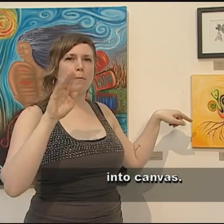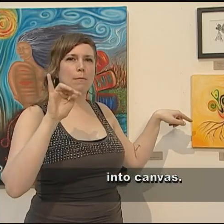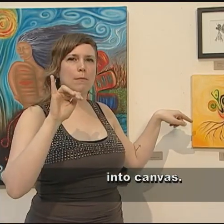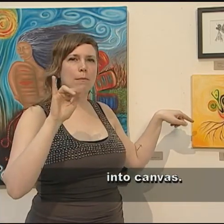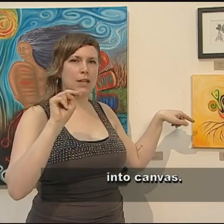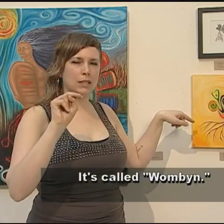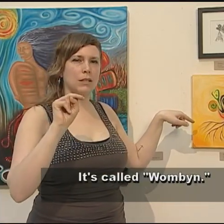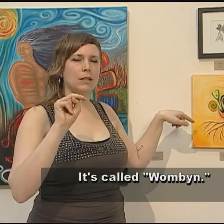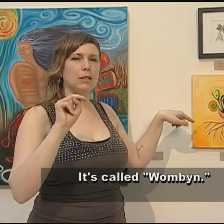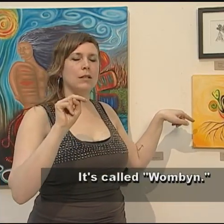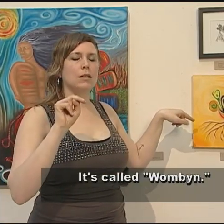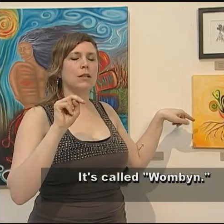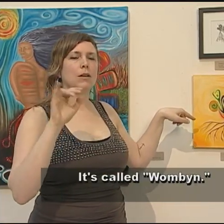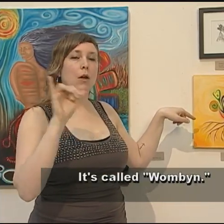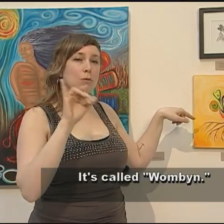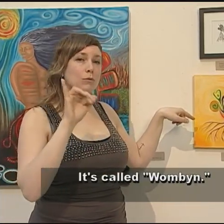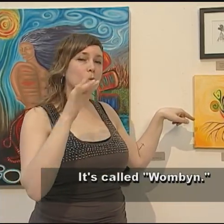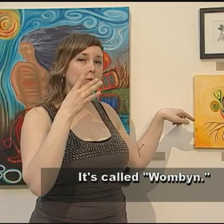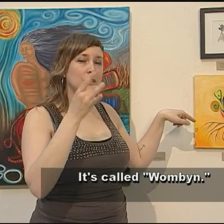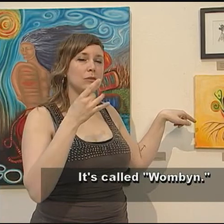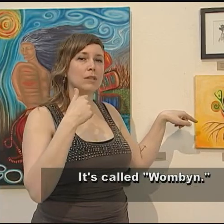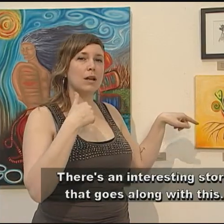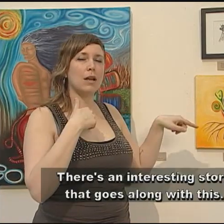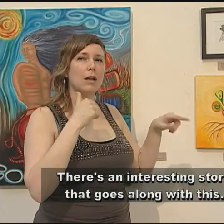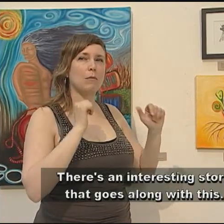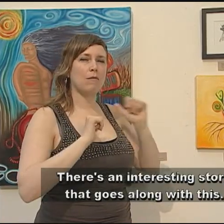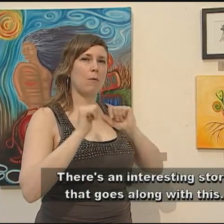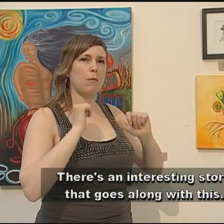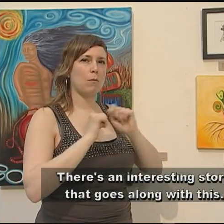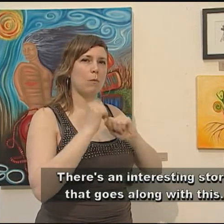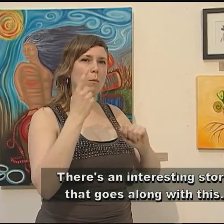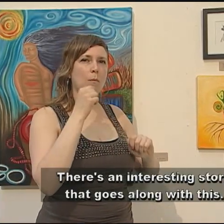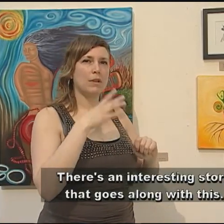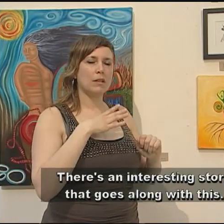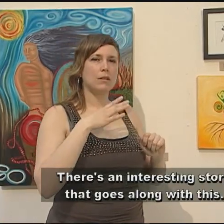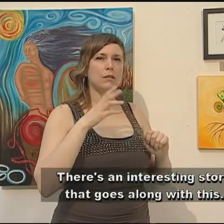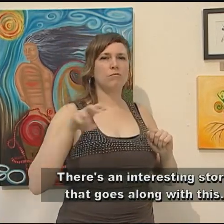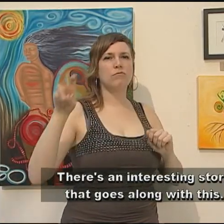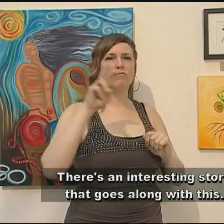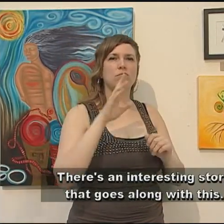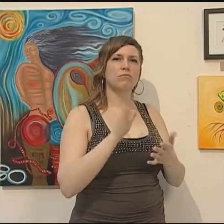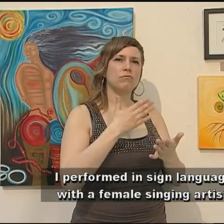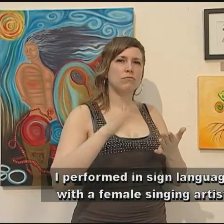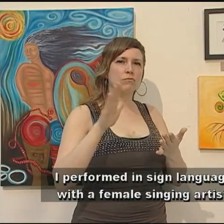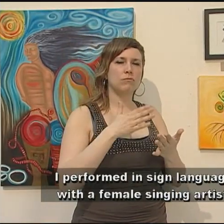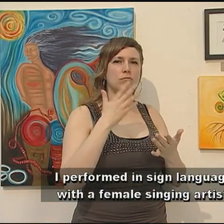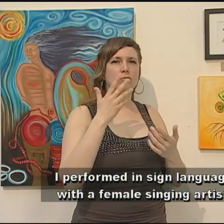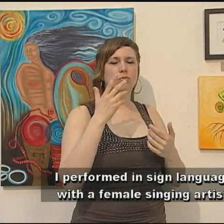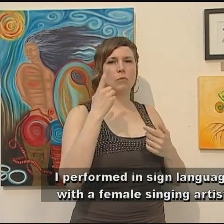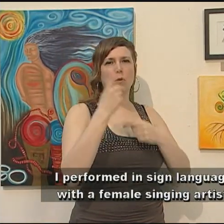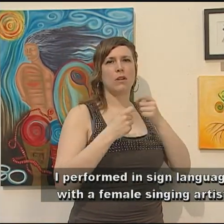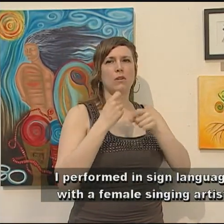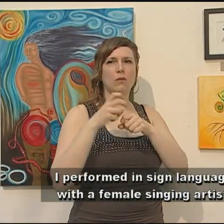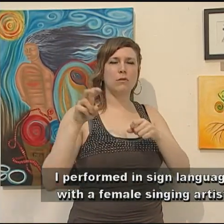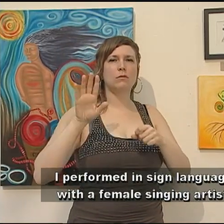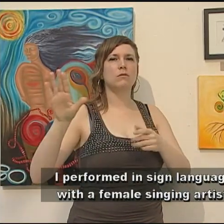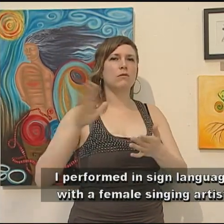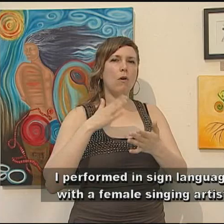canvas. It's called Wombin. There's an interesting story that goes along with this. I performed in sign language with a